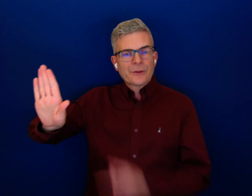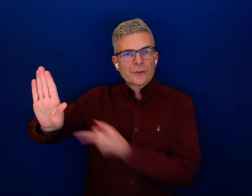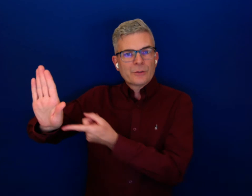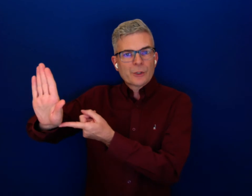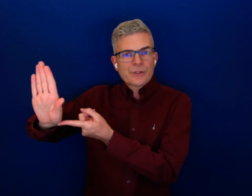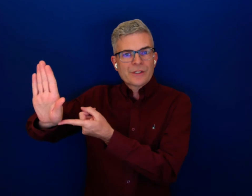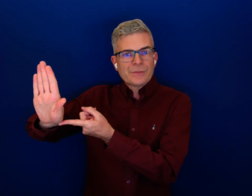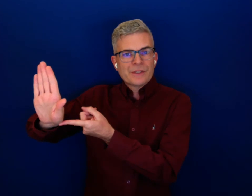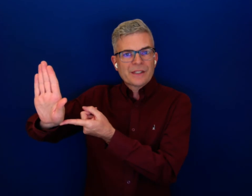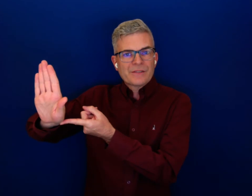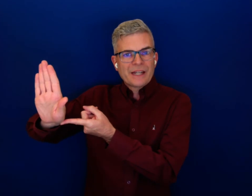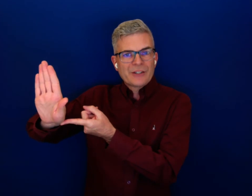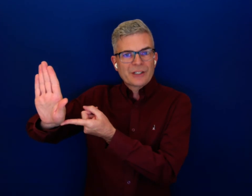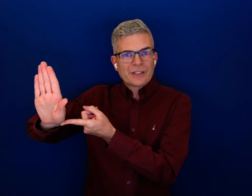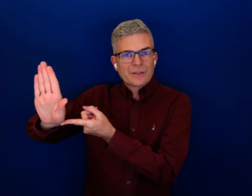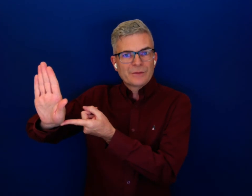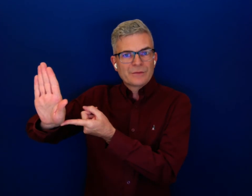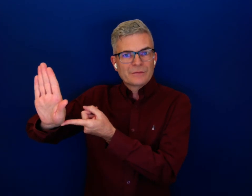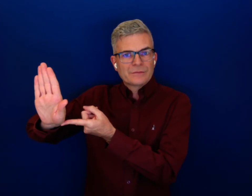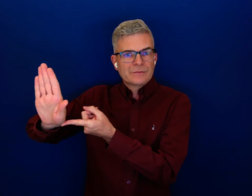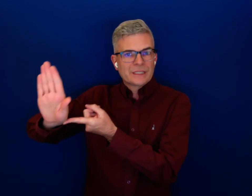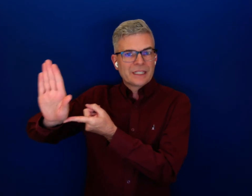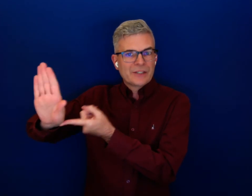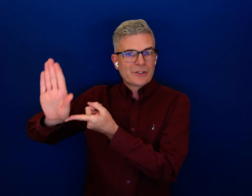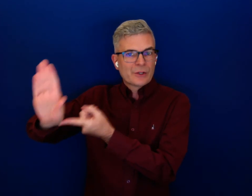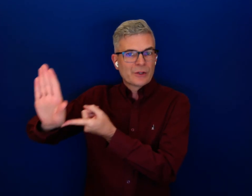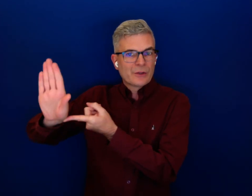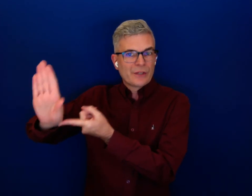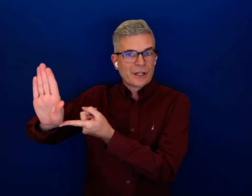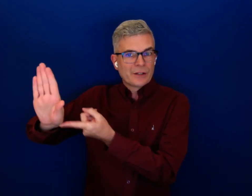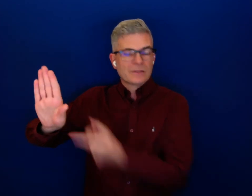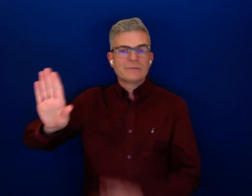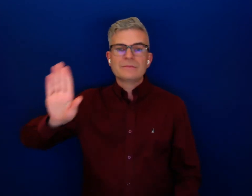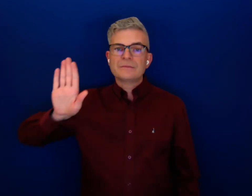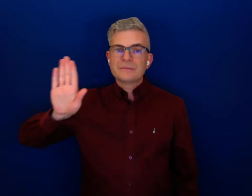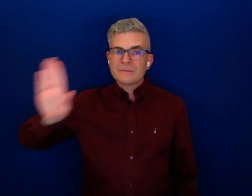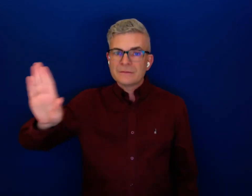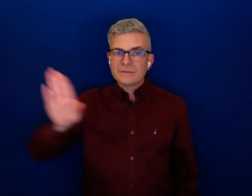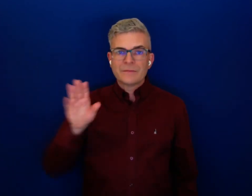Third person possessive adjective, his, her, their.